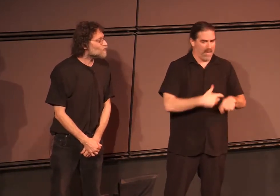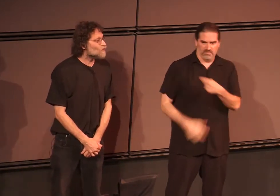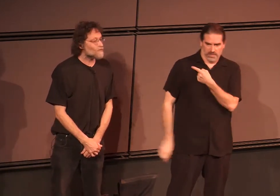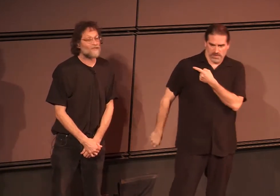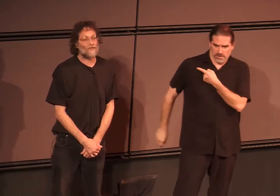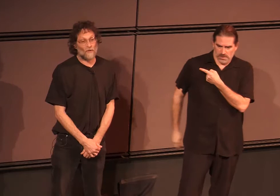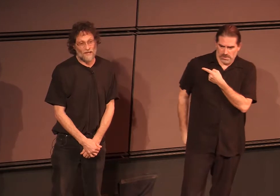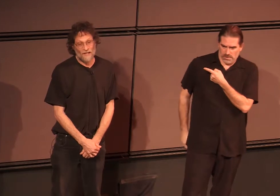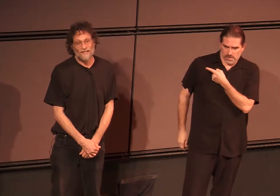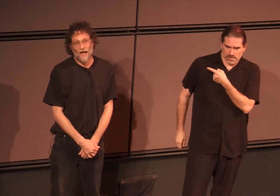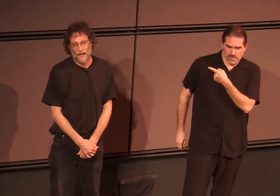rooms 3 times.